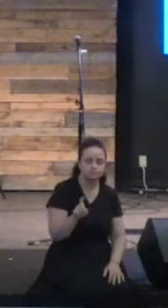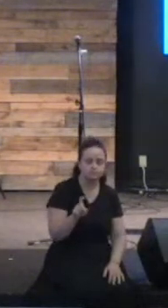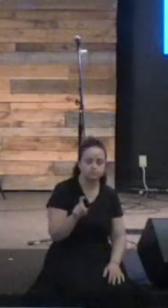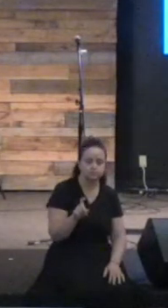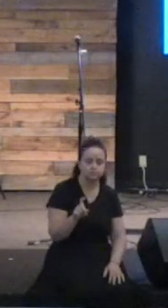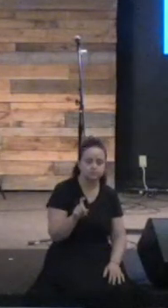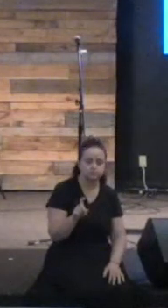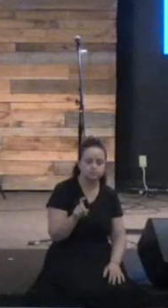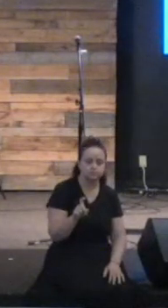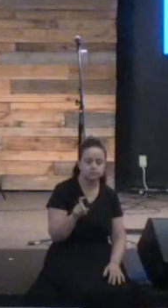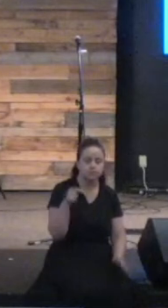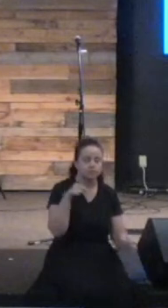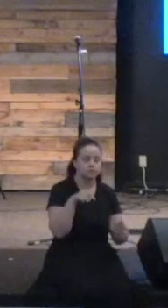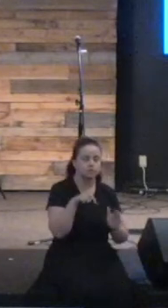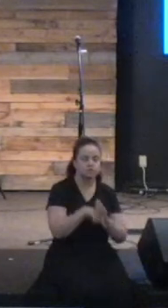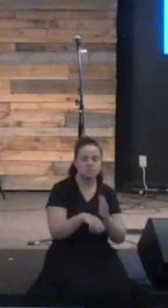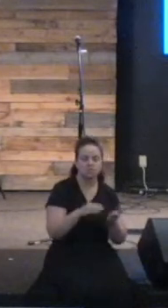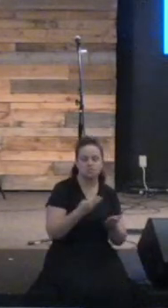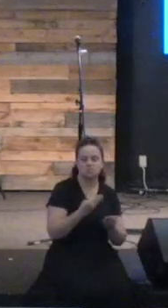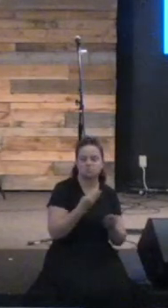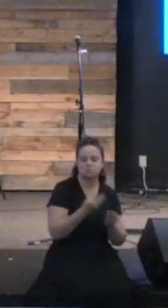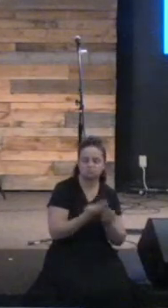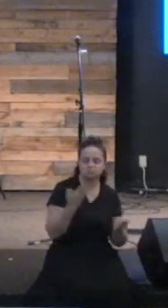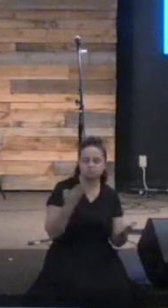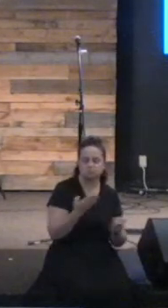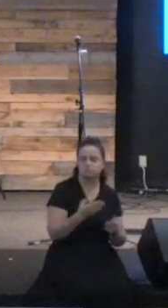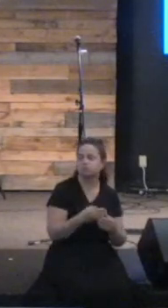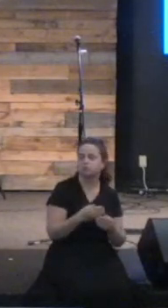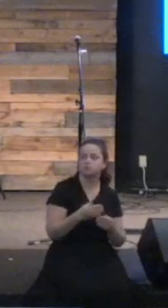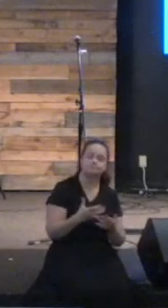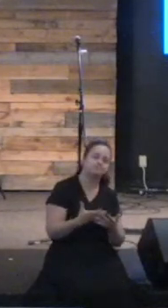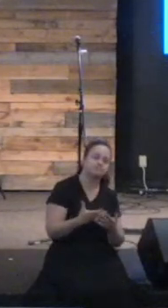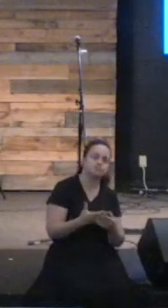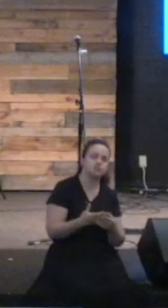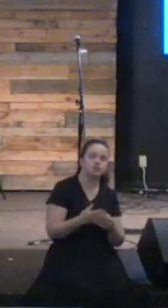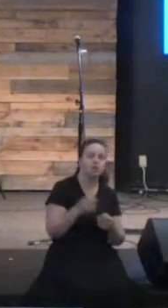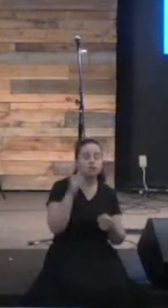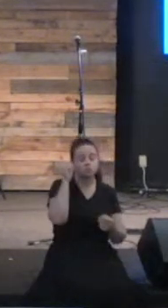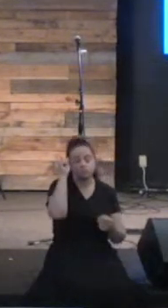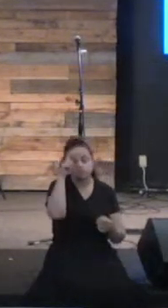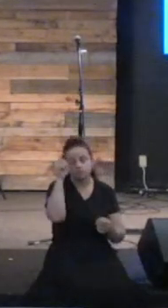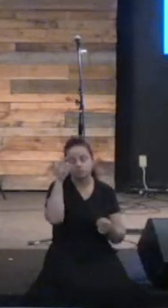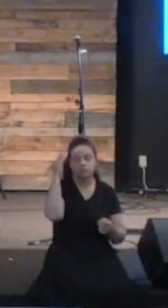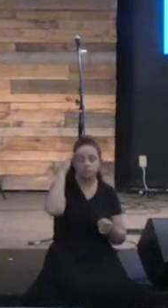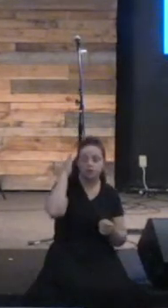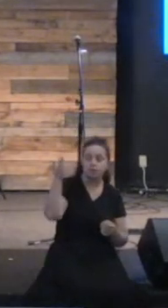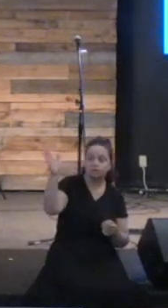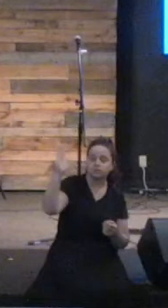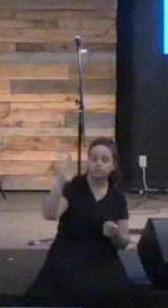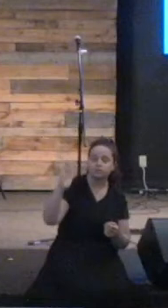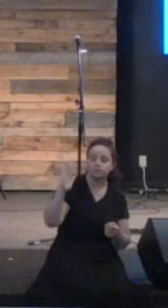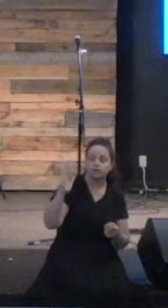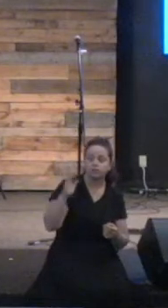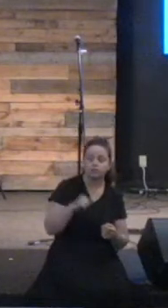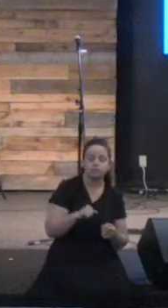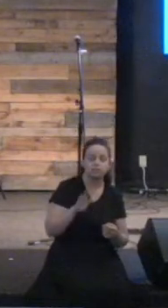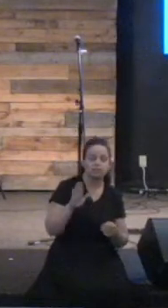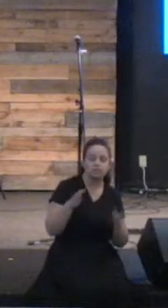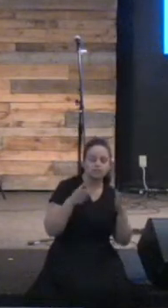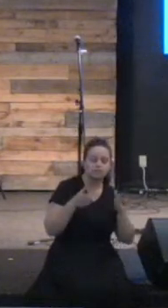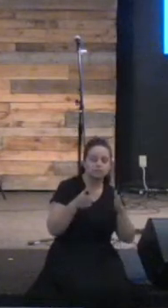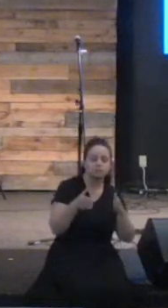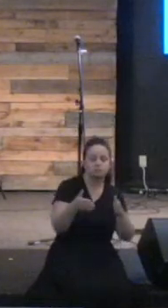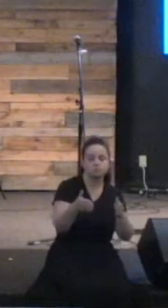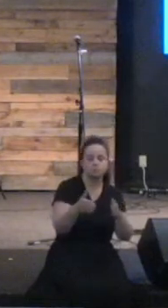oh the depth of the rich Riches of the wisdom and knowledge of God how unsearchable is judgments and his paths Beyond tracing